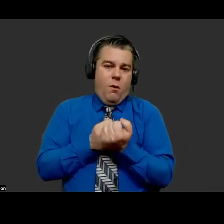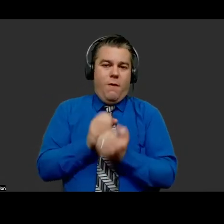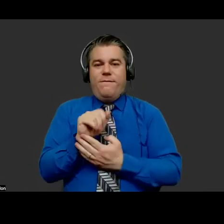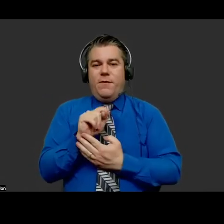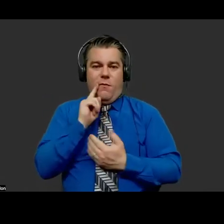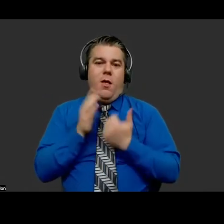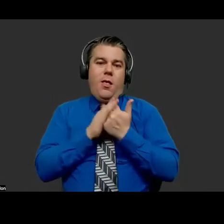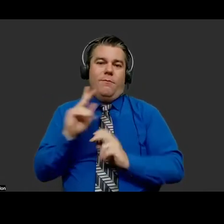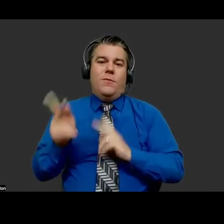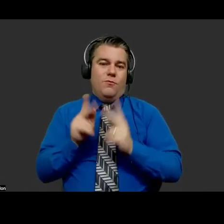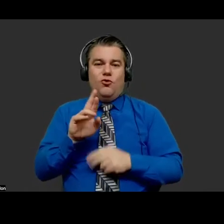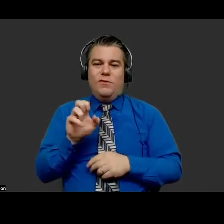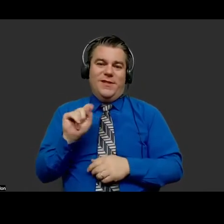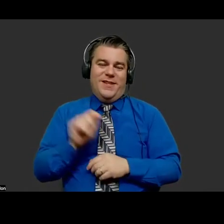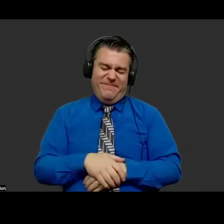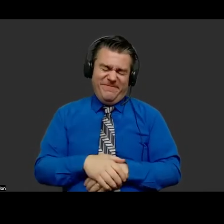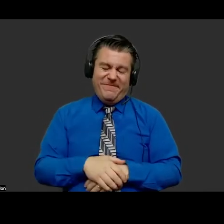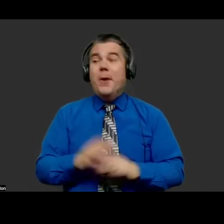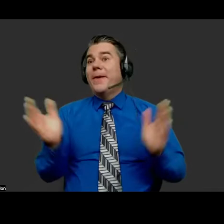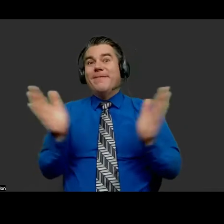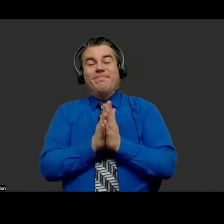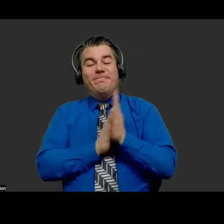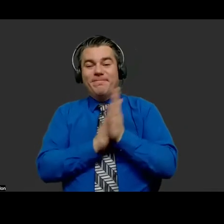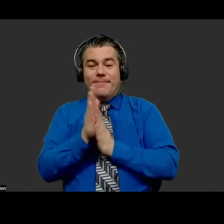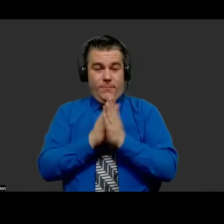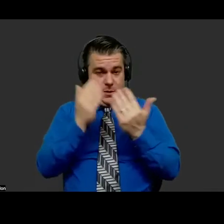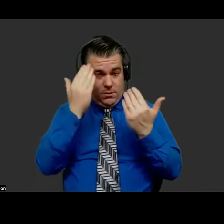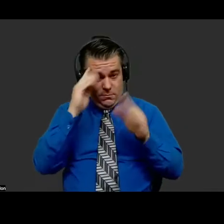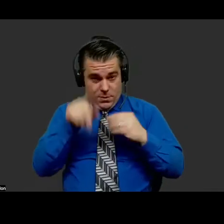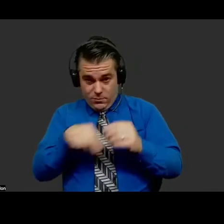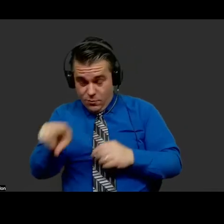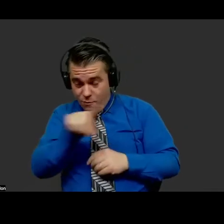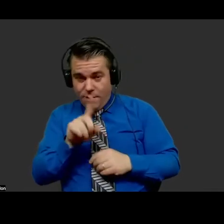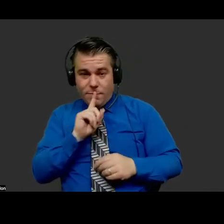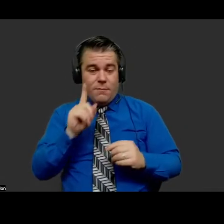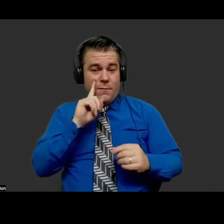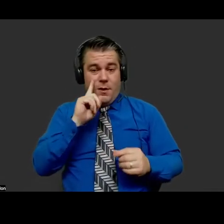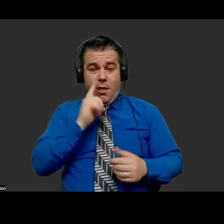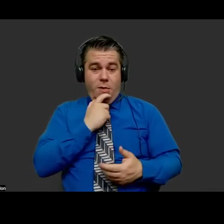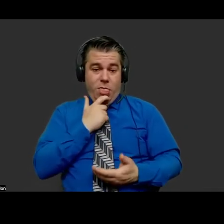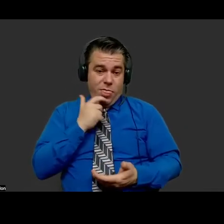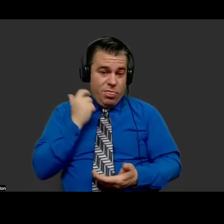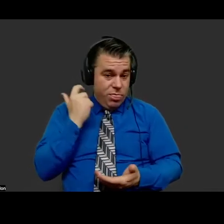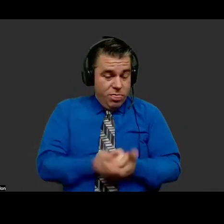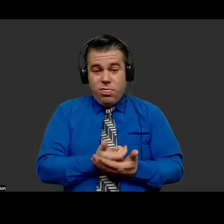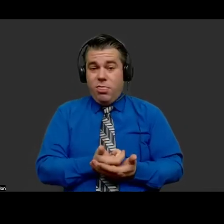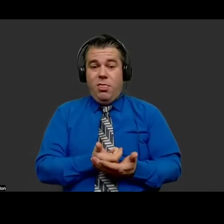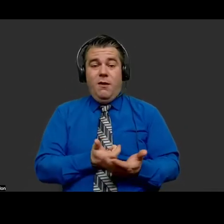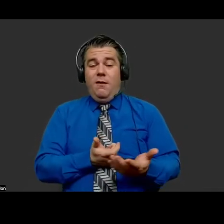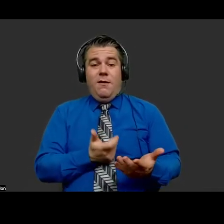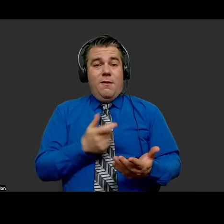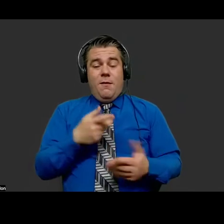reset. Okay, I don't know about you guys, but I am blown away by the